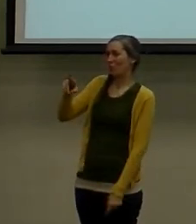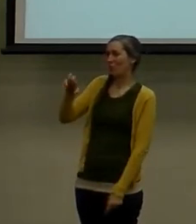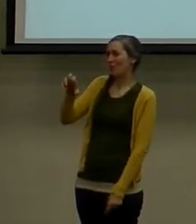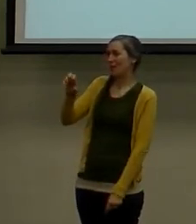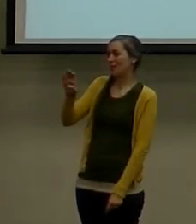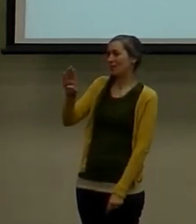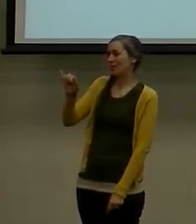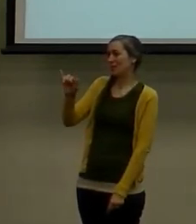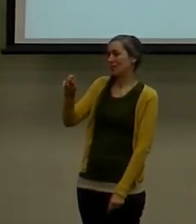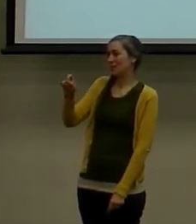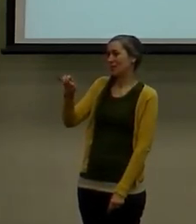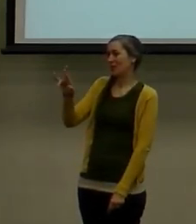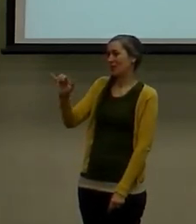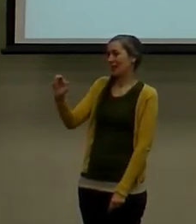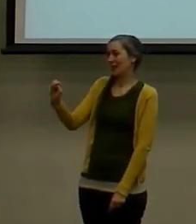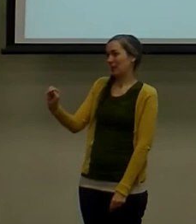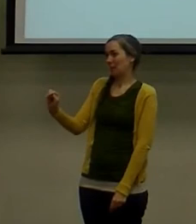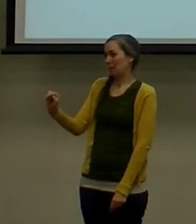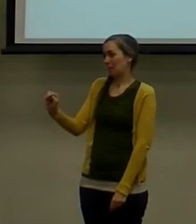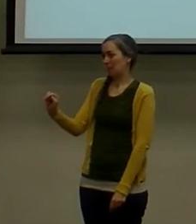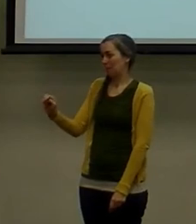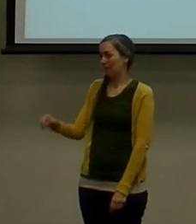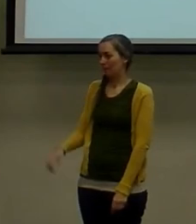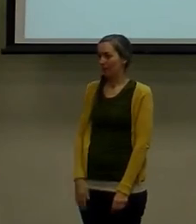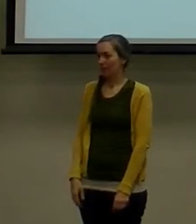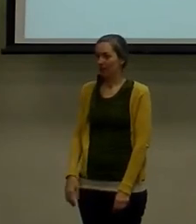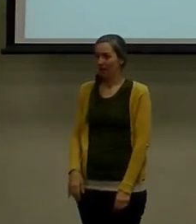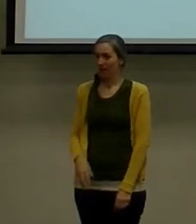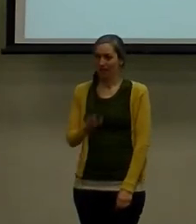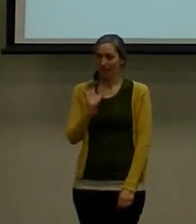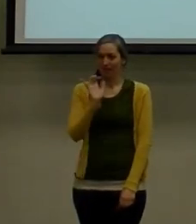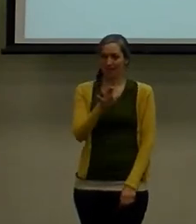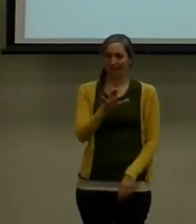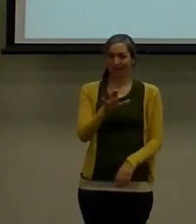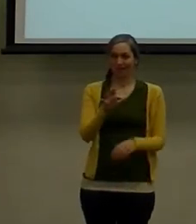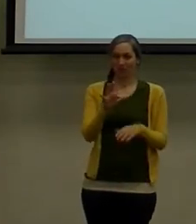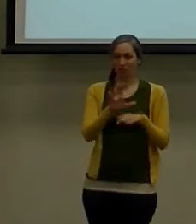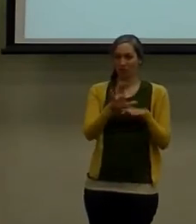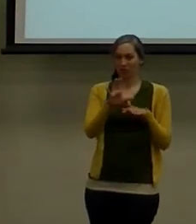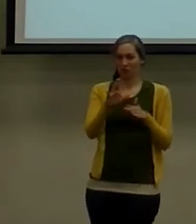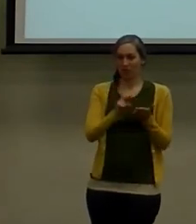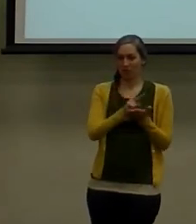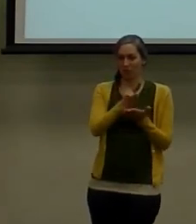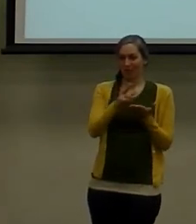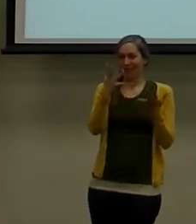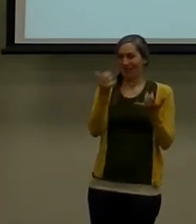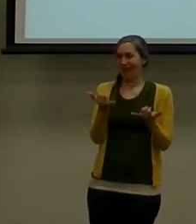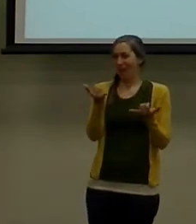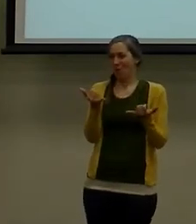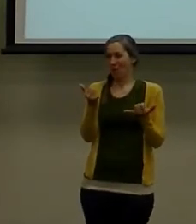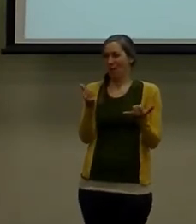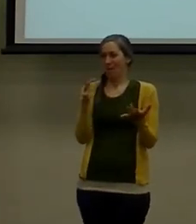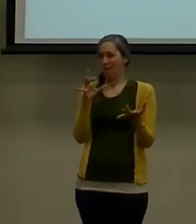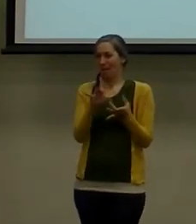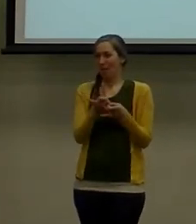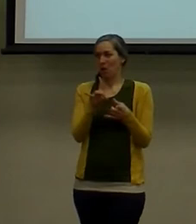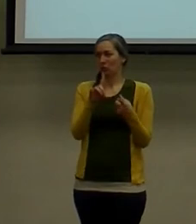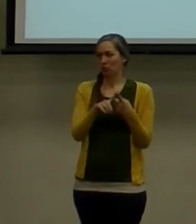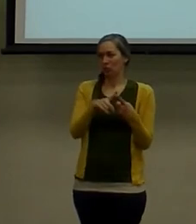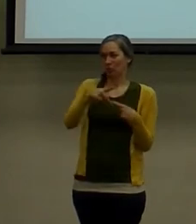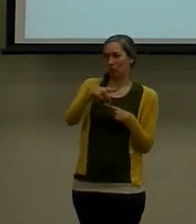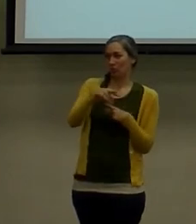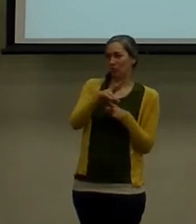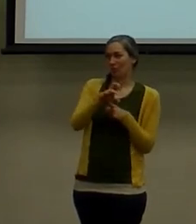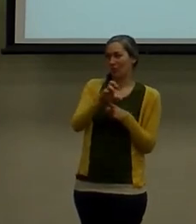Christian University, now that university belonged to Presbyterian Church. Everything. That was from